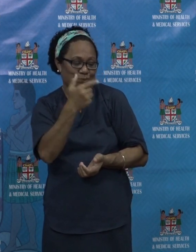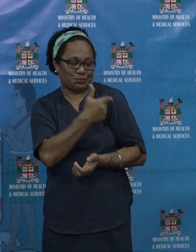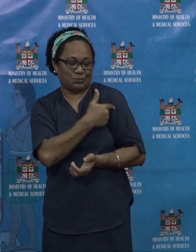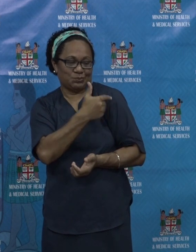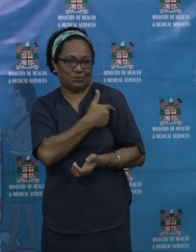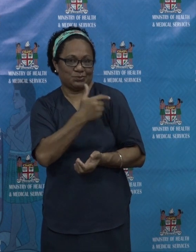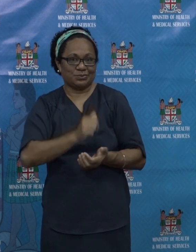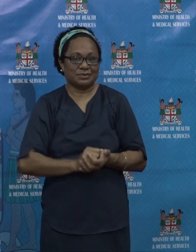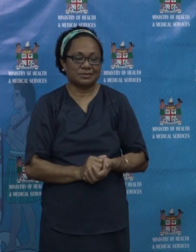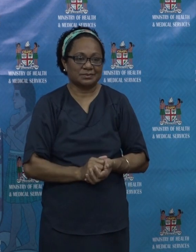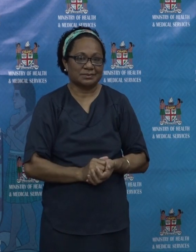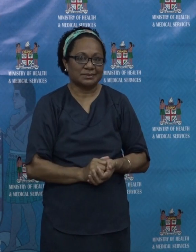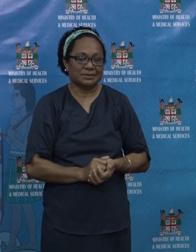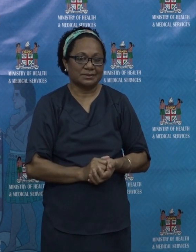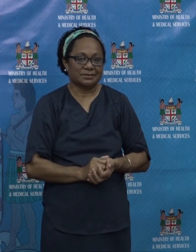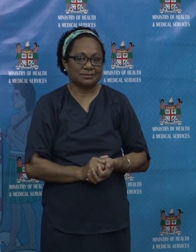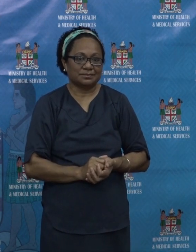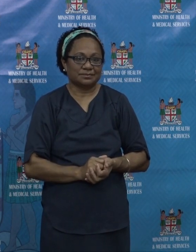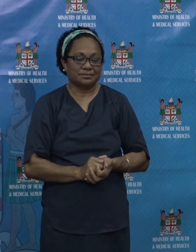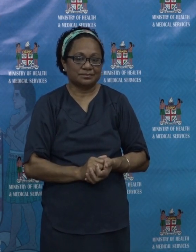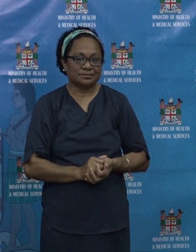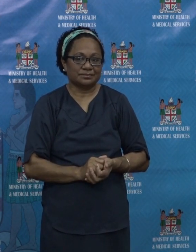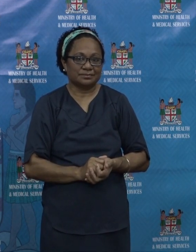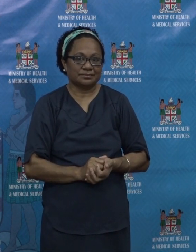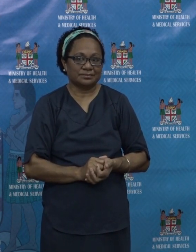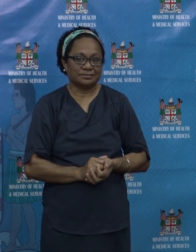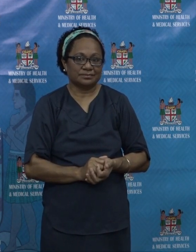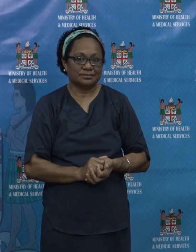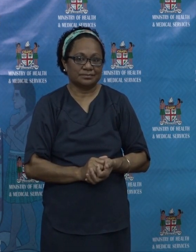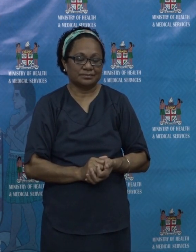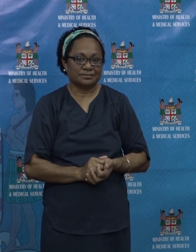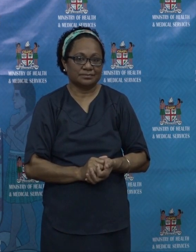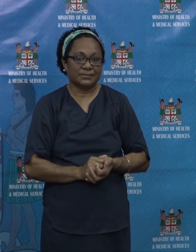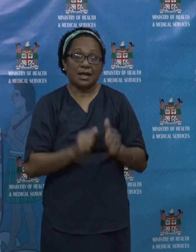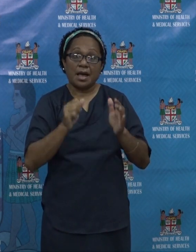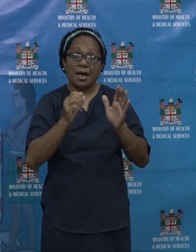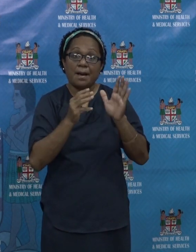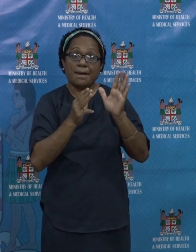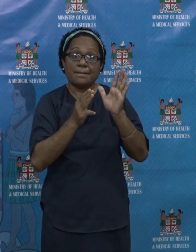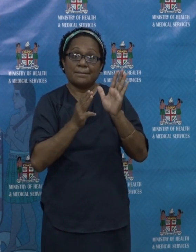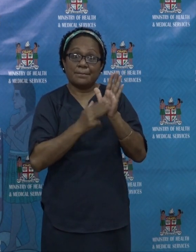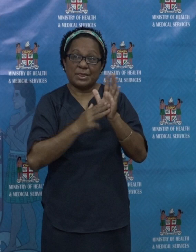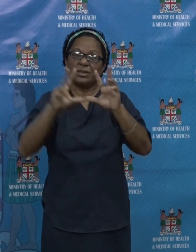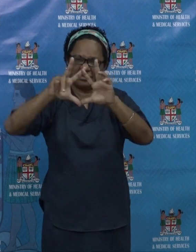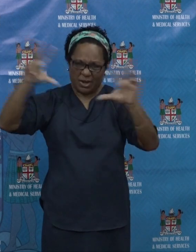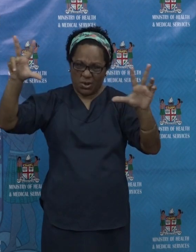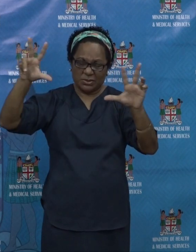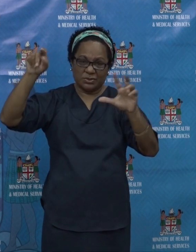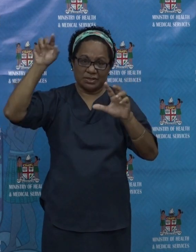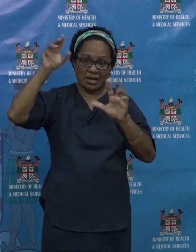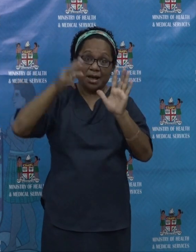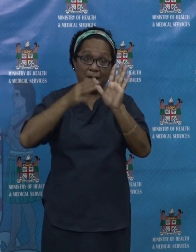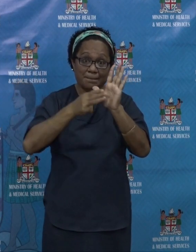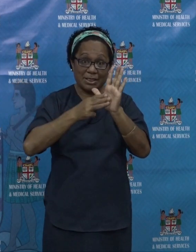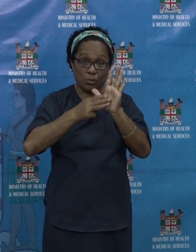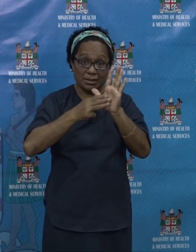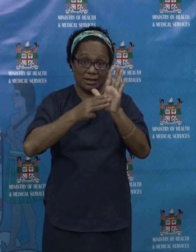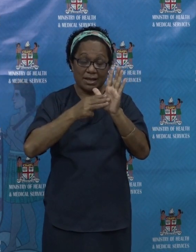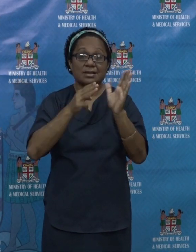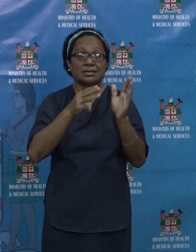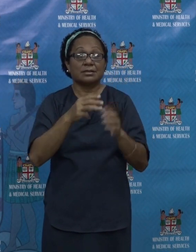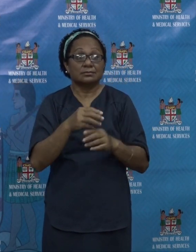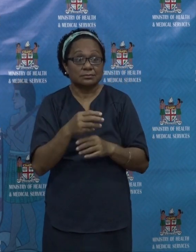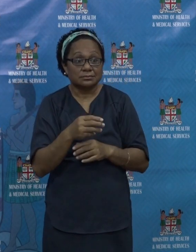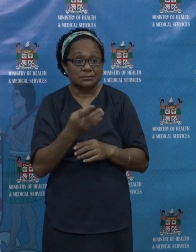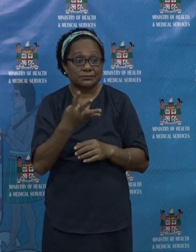population of the eligible population has received the second dose. The Maduata province leads the north with 74% first dose coverage,